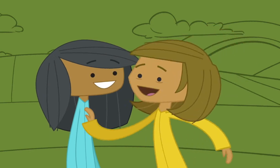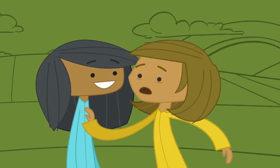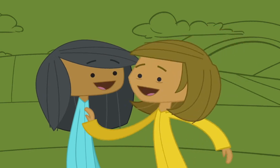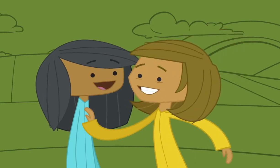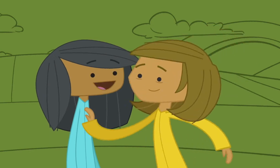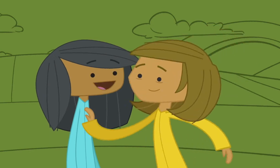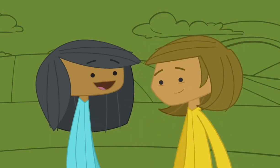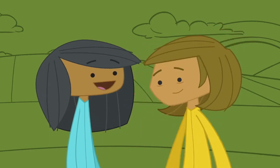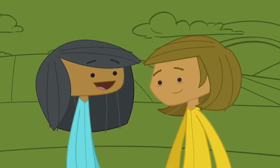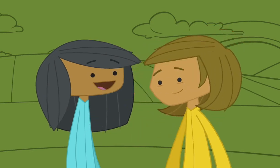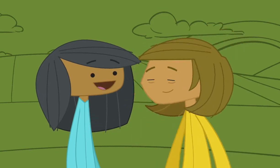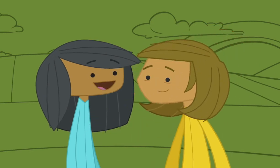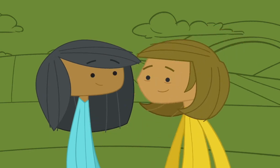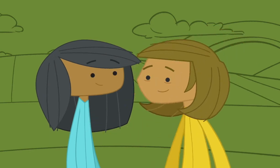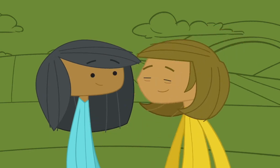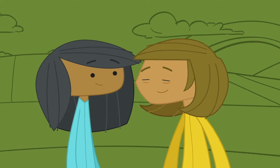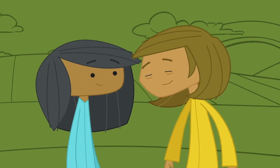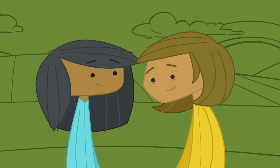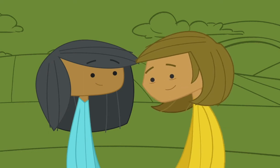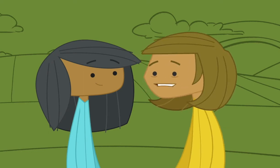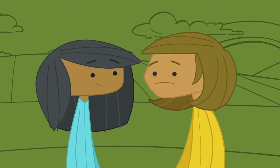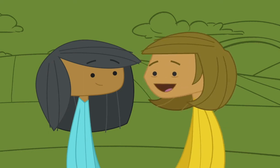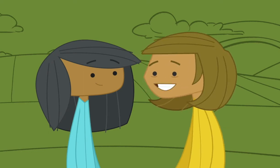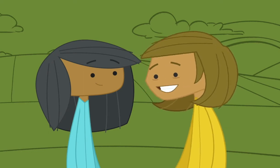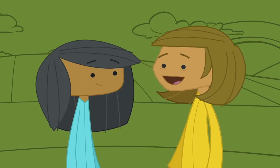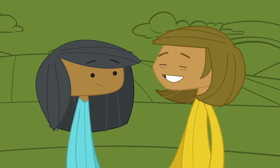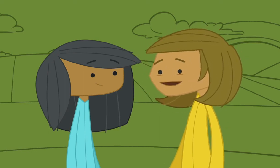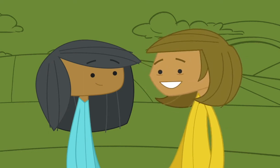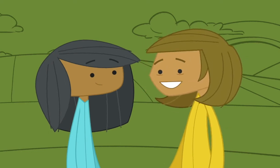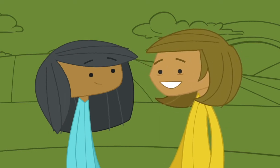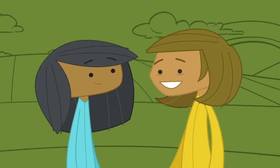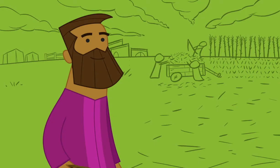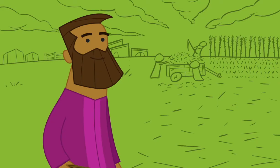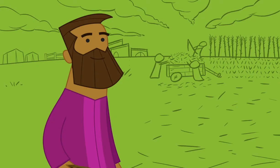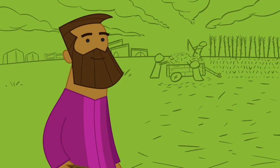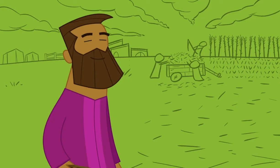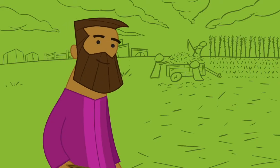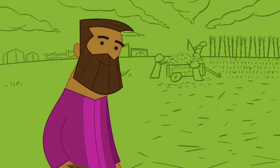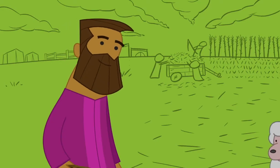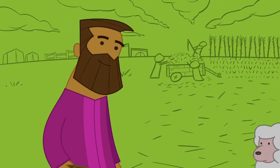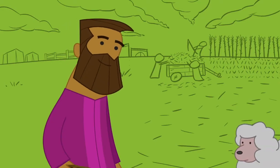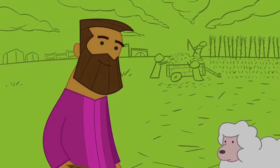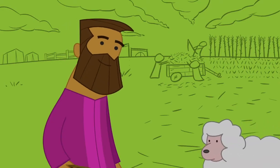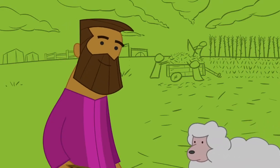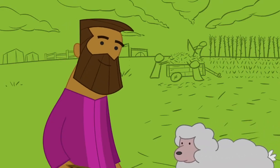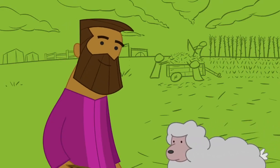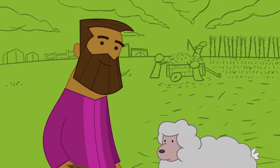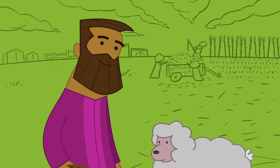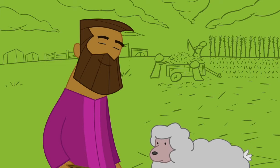Boaz was Naomi's relative and what's called a family redeemer. That meant that it was his responsibility to take care